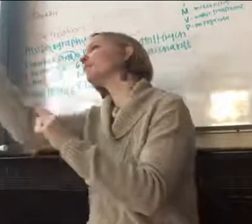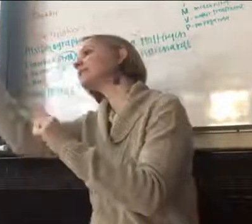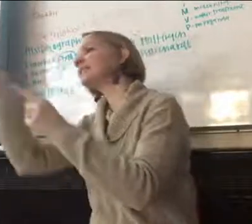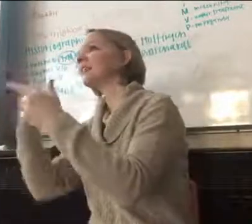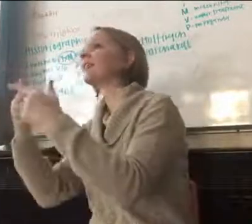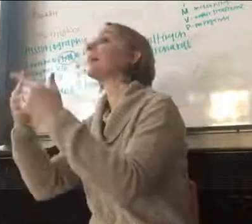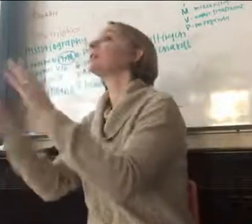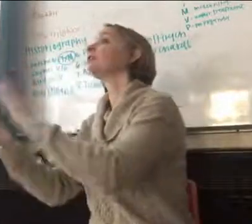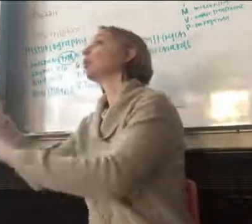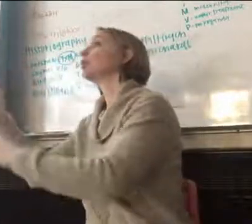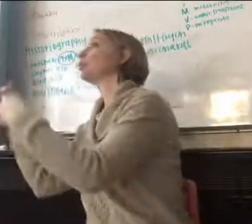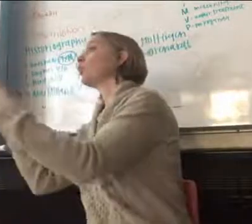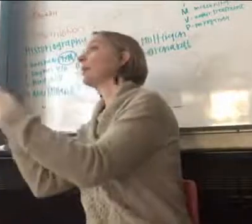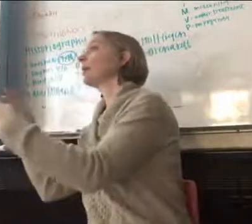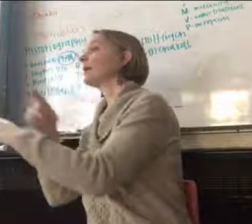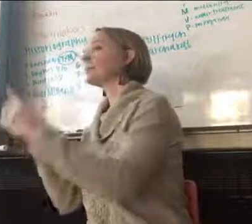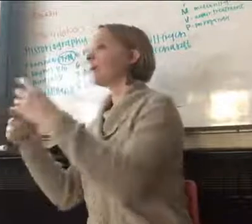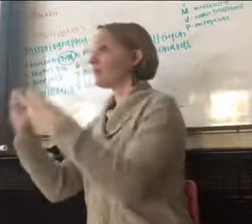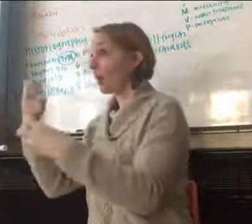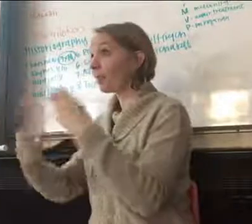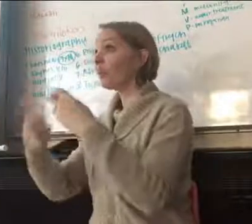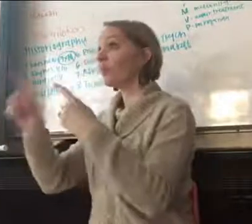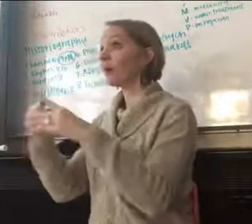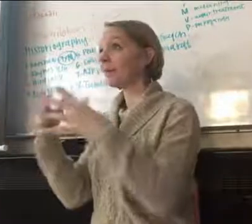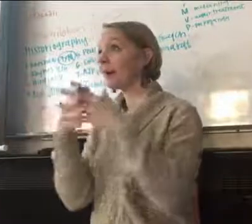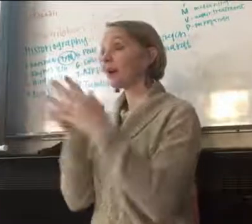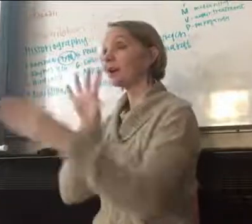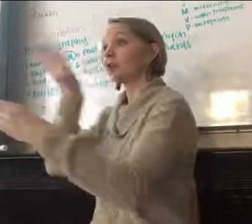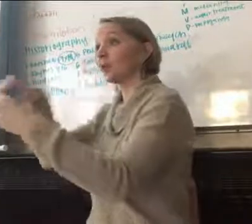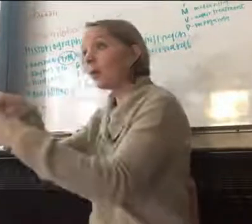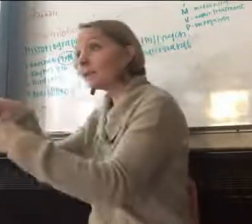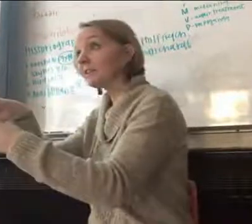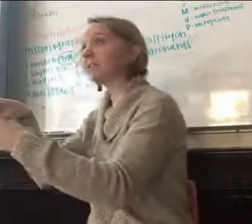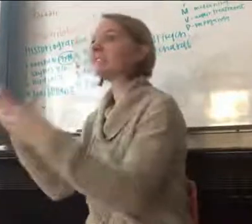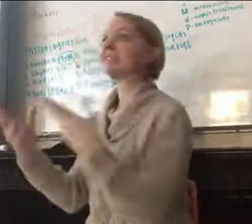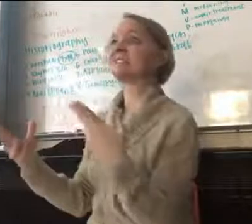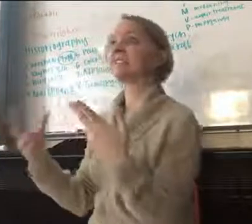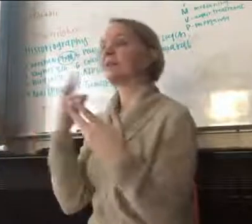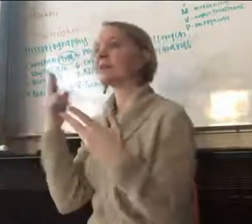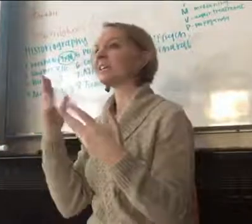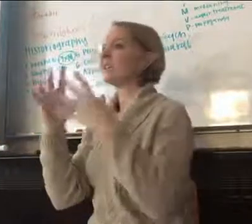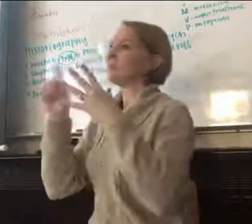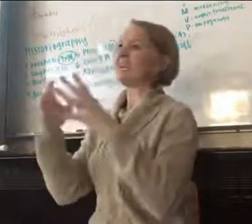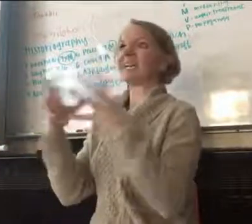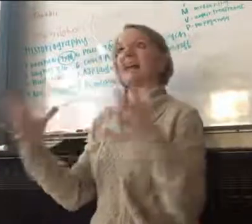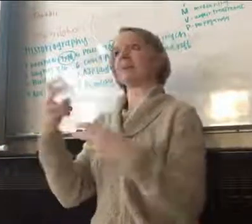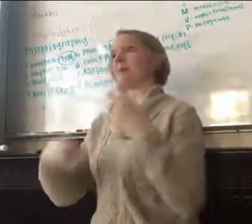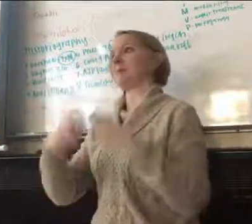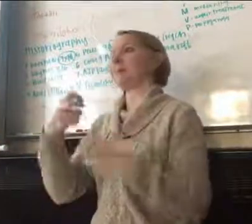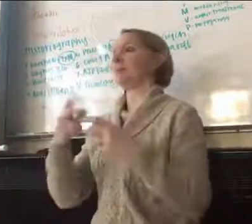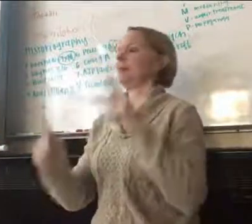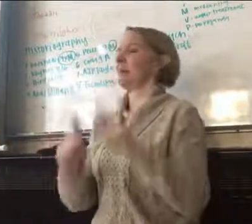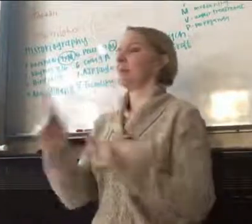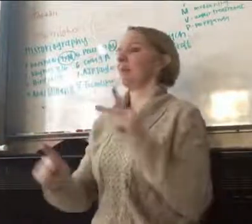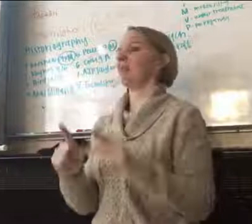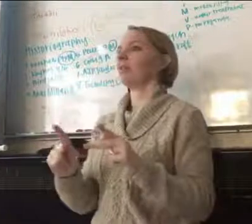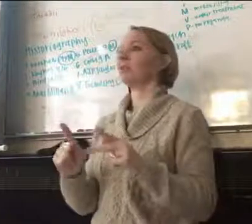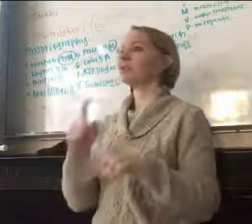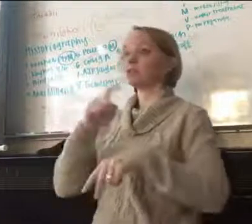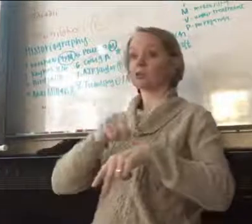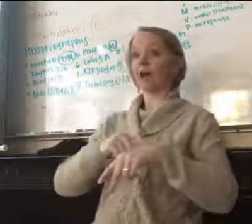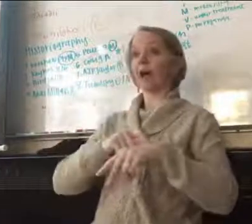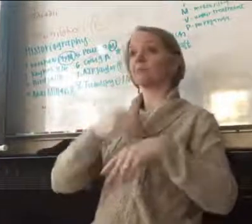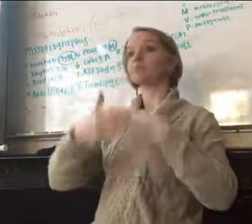then you go off to war. Problem is, when America goes into the war, they realize they need a lot more people than they expected. So as time goes on and you